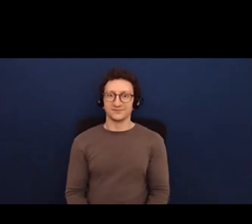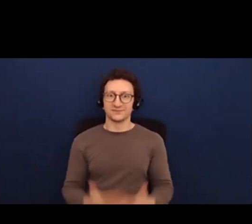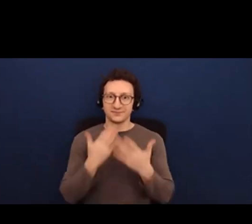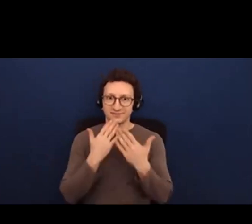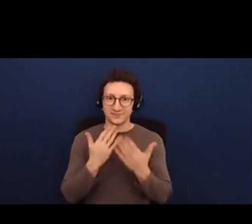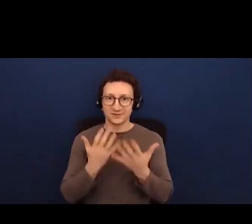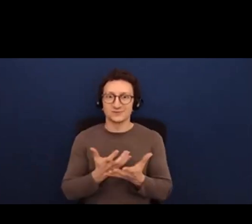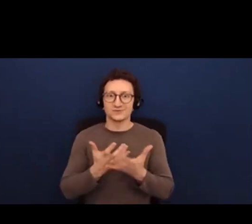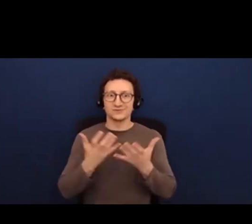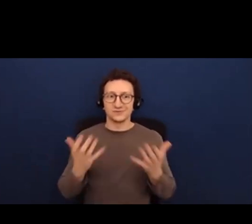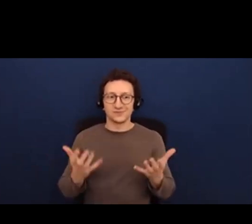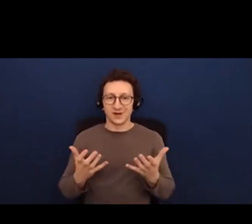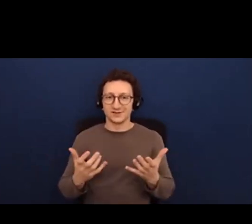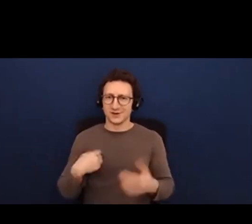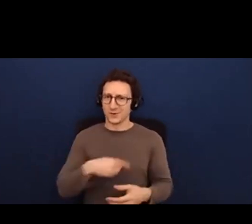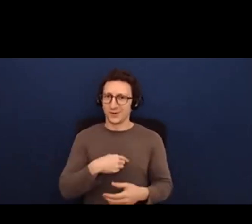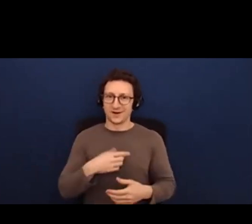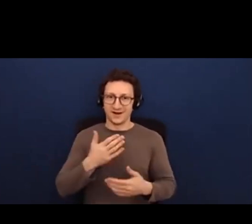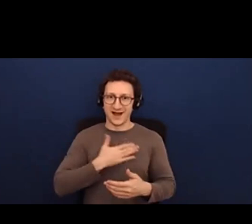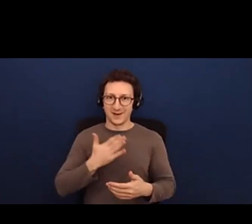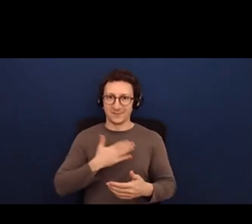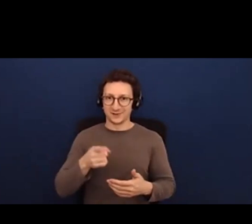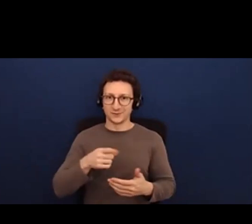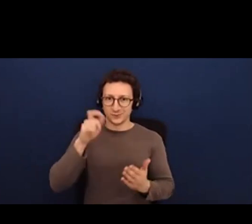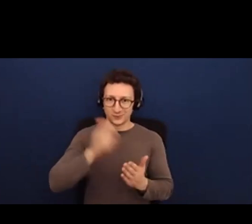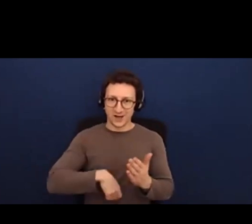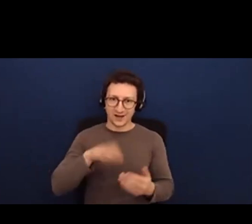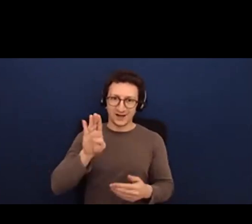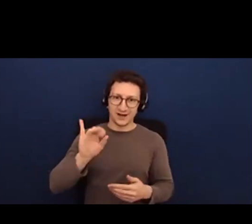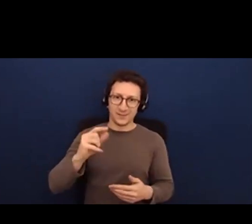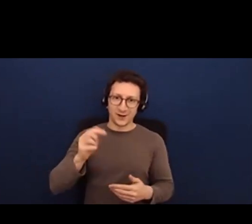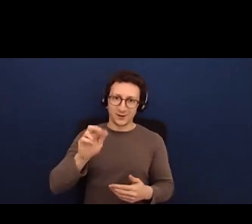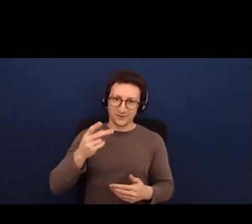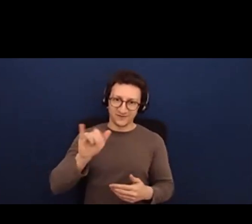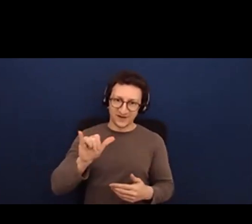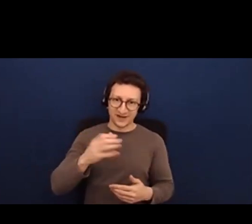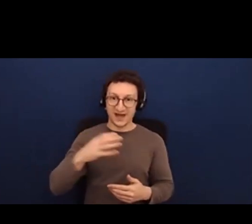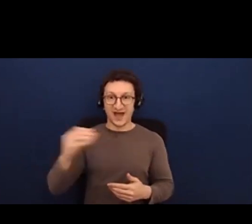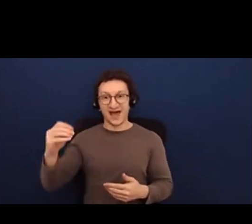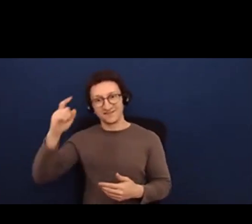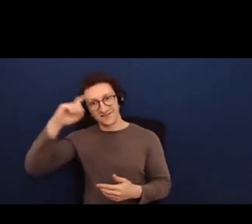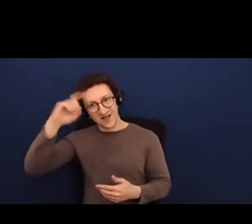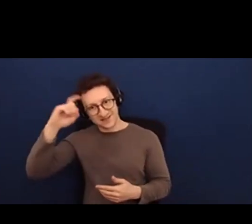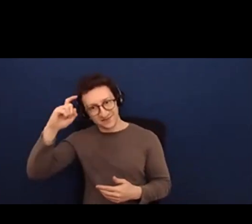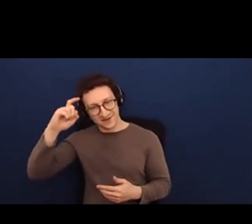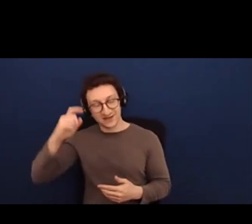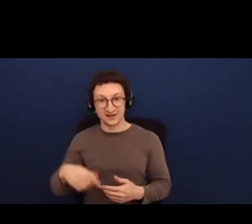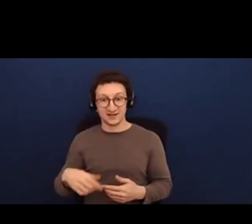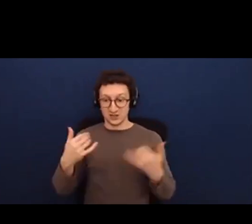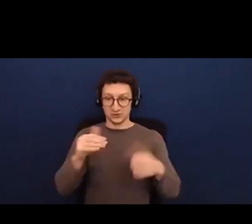in both the biographical and the philosophical, because it's made this a very rich